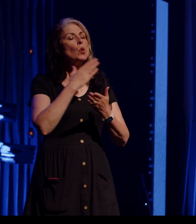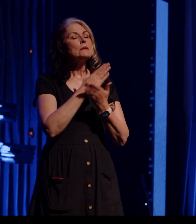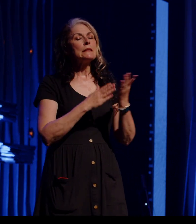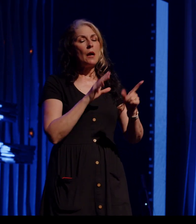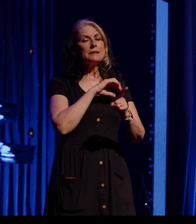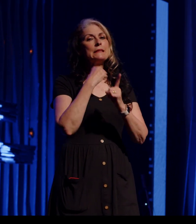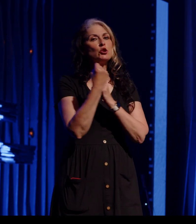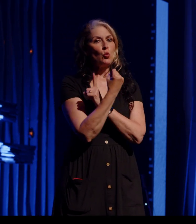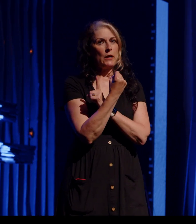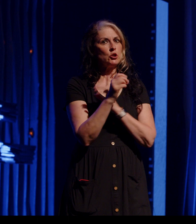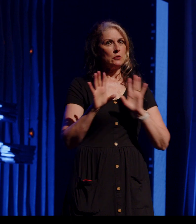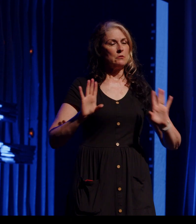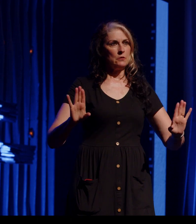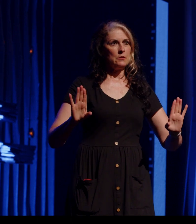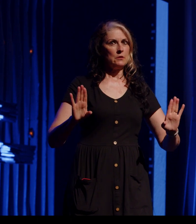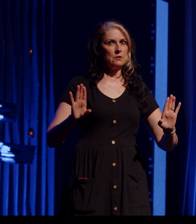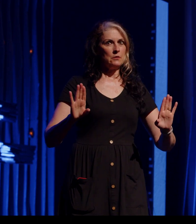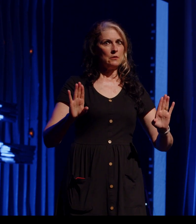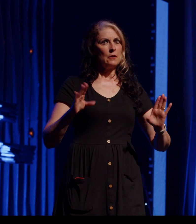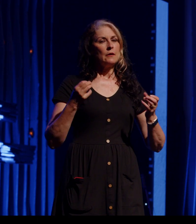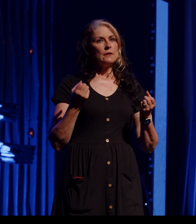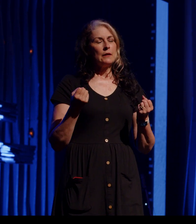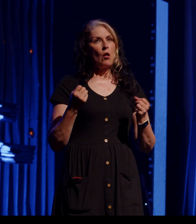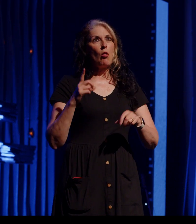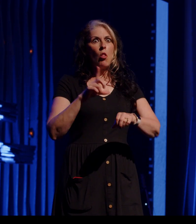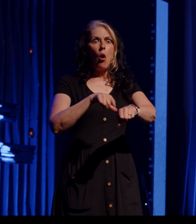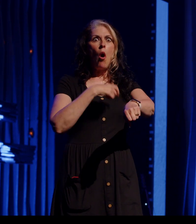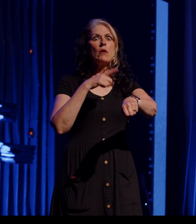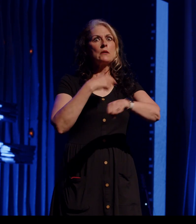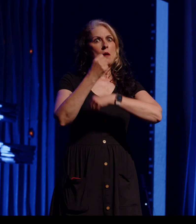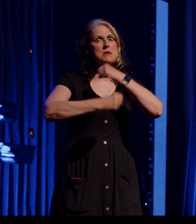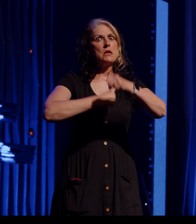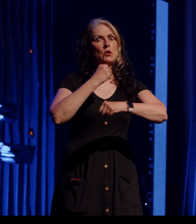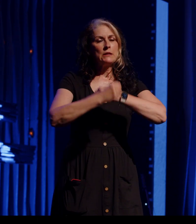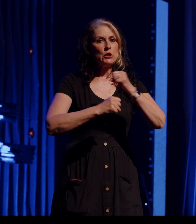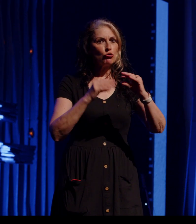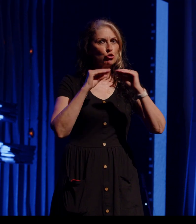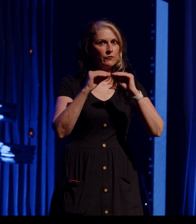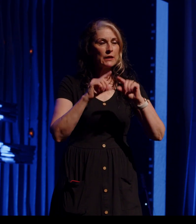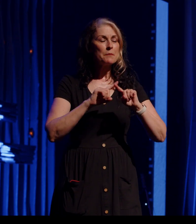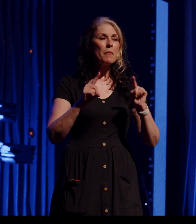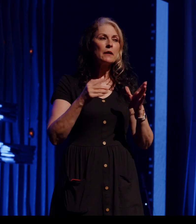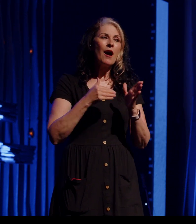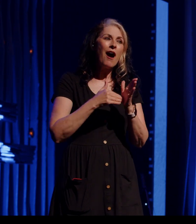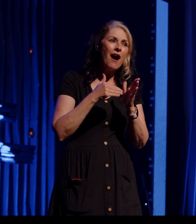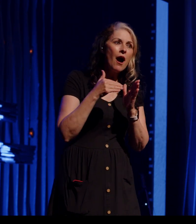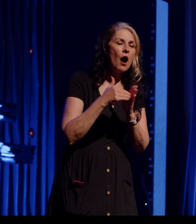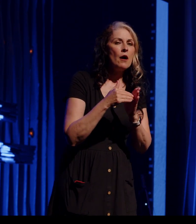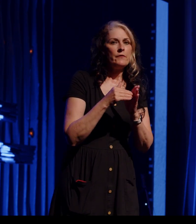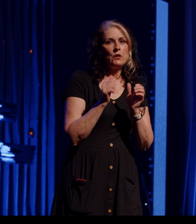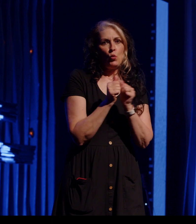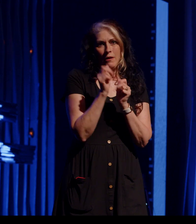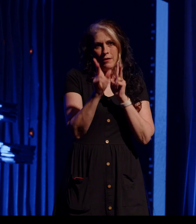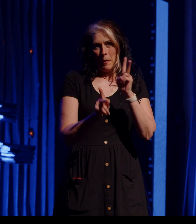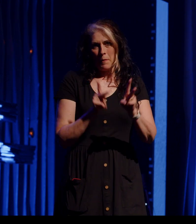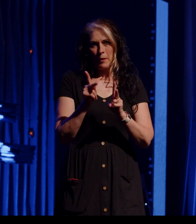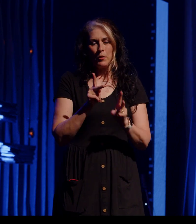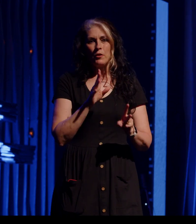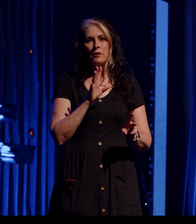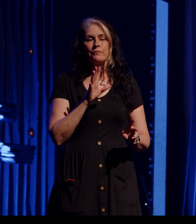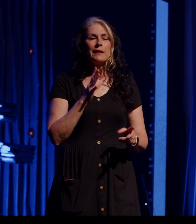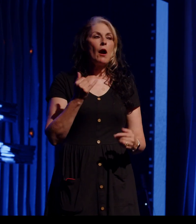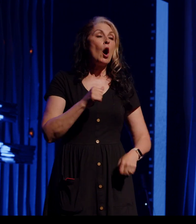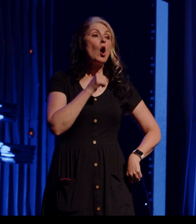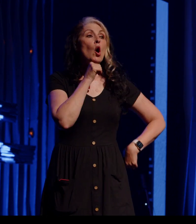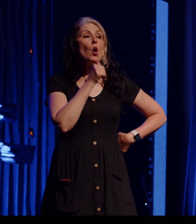that are out there that will take years and years to fix. But for a lot of people, they're not talking to